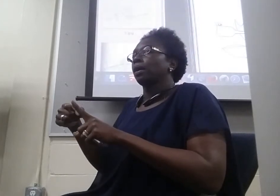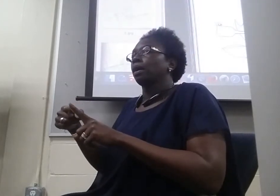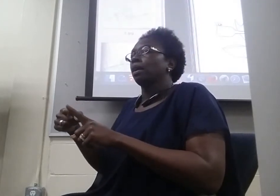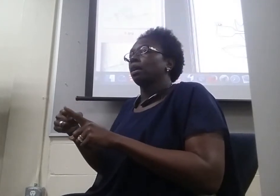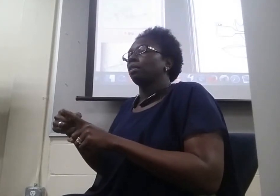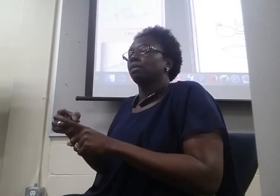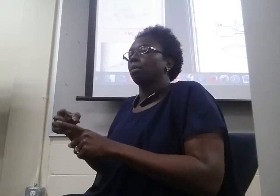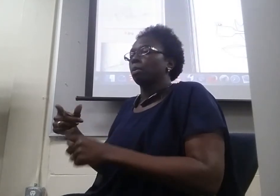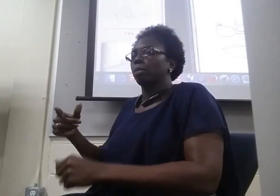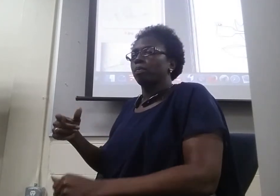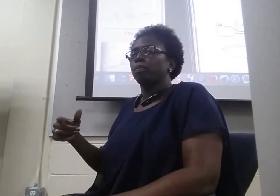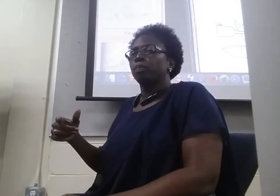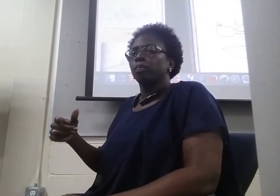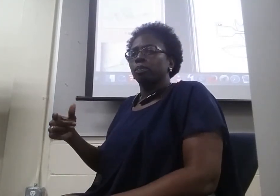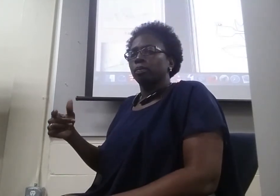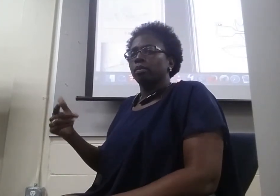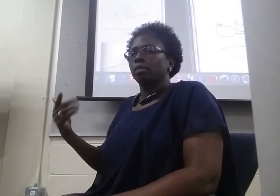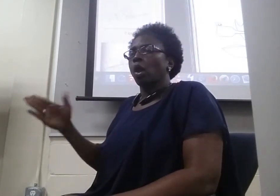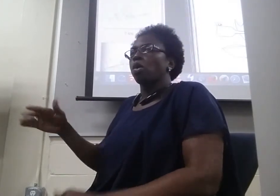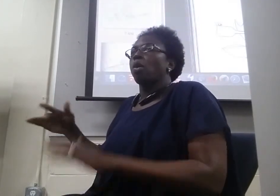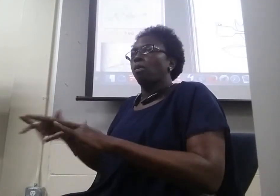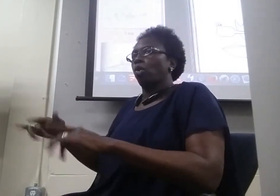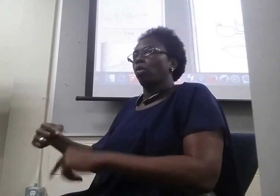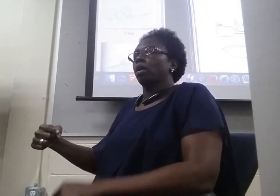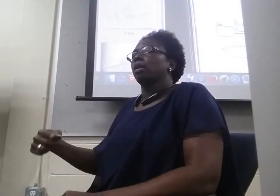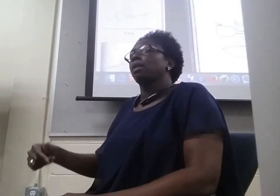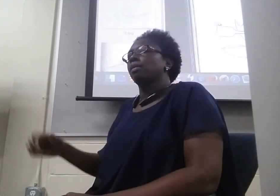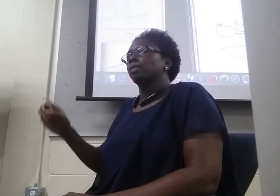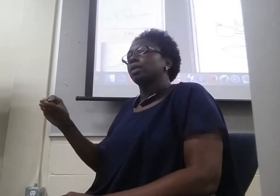So I wanted all this stuff in here and then trying to figure out